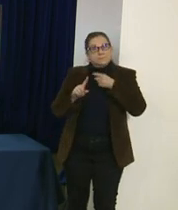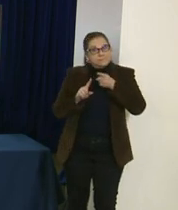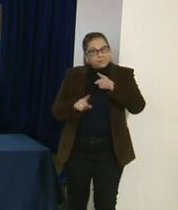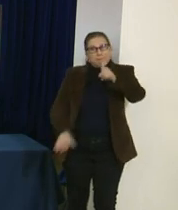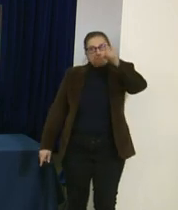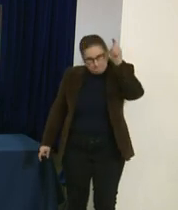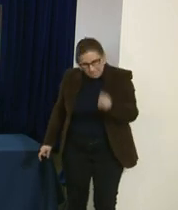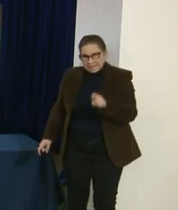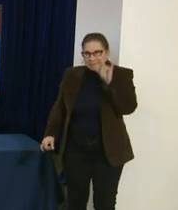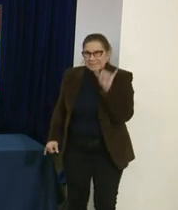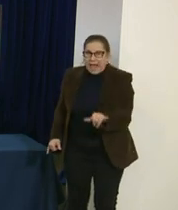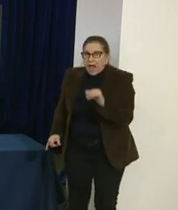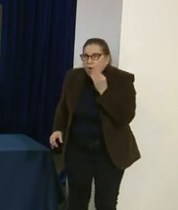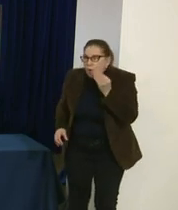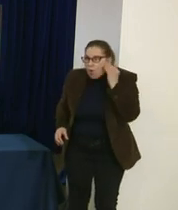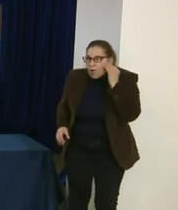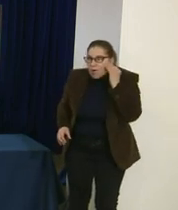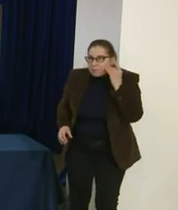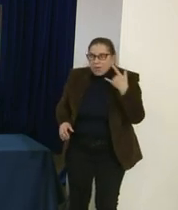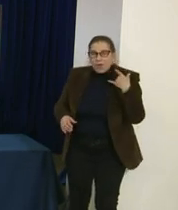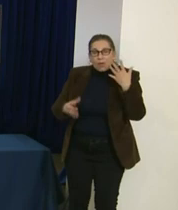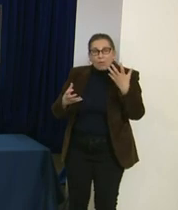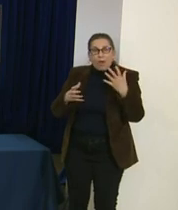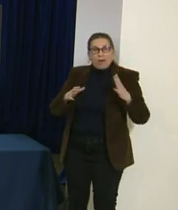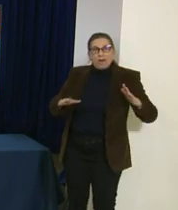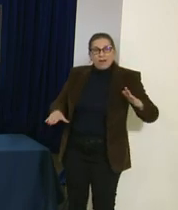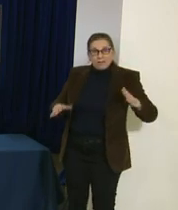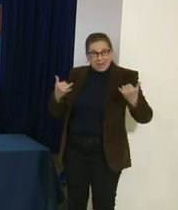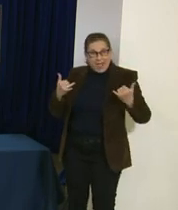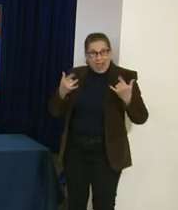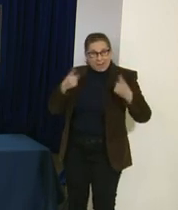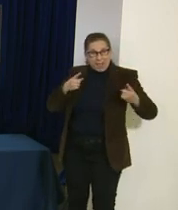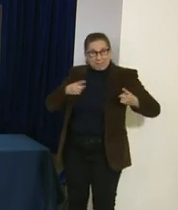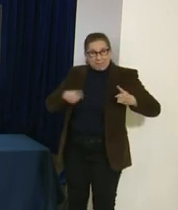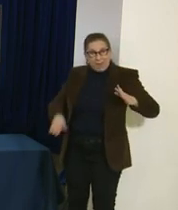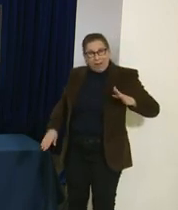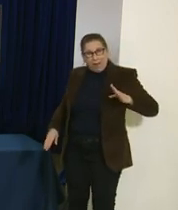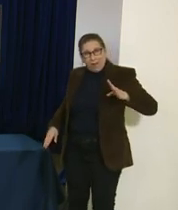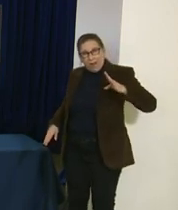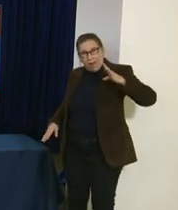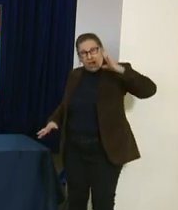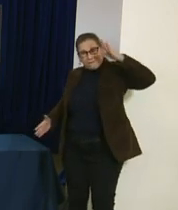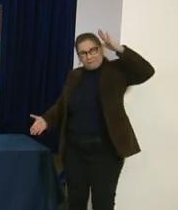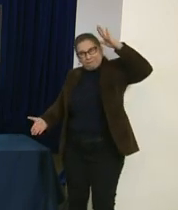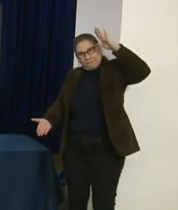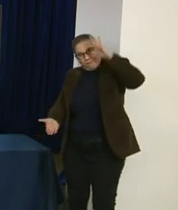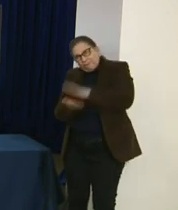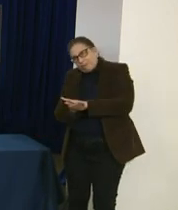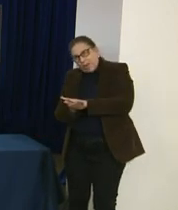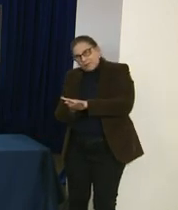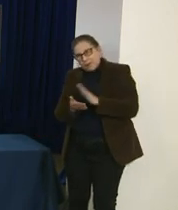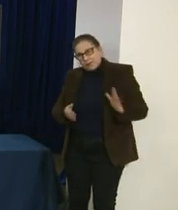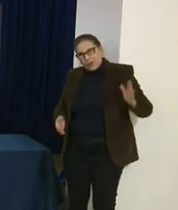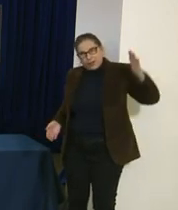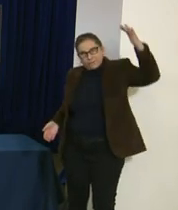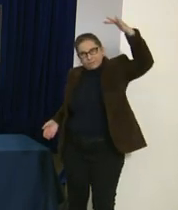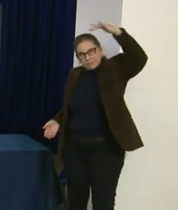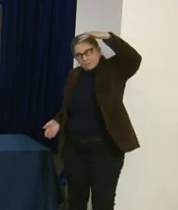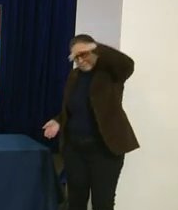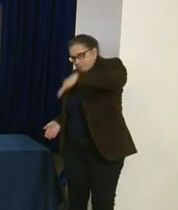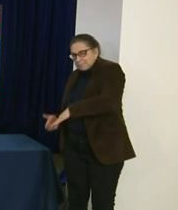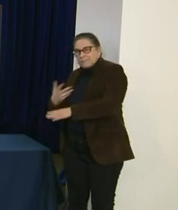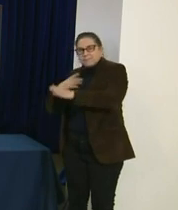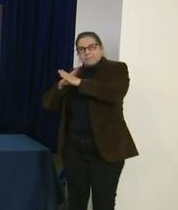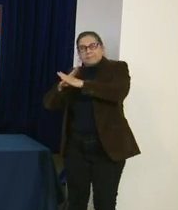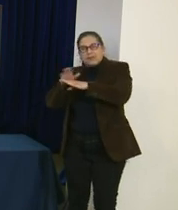curve. And what this means is that we're slowing the spread of the virus. In doing so, we preserve